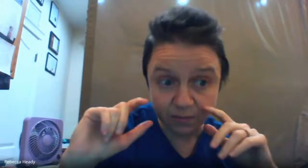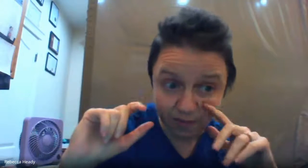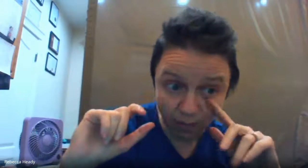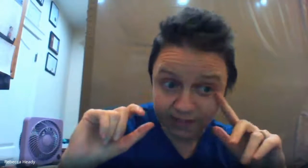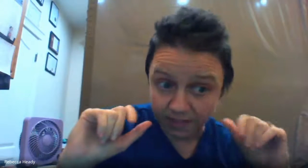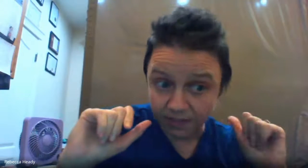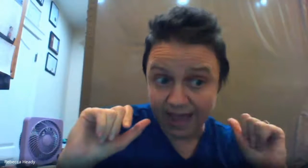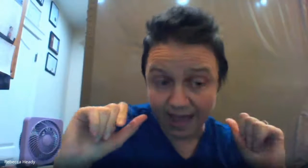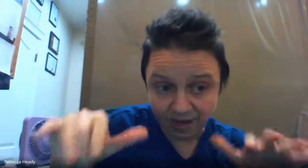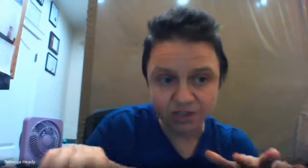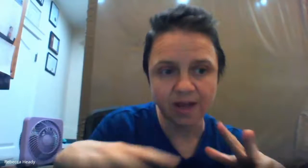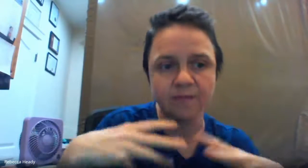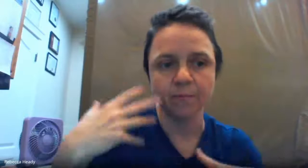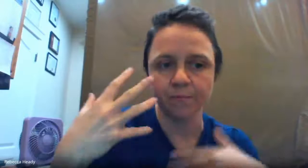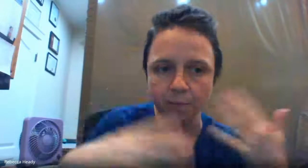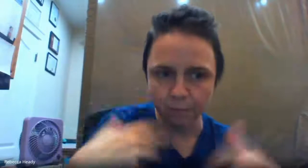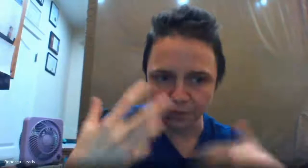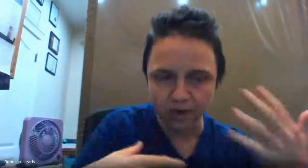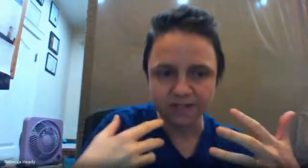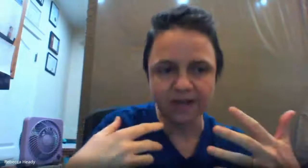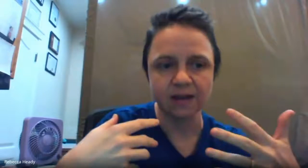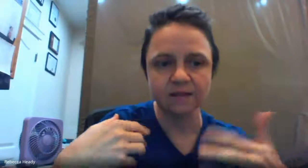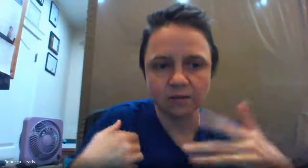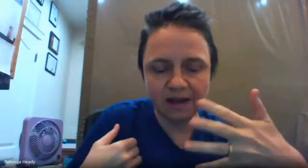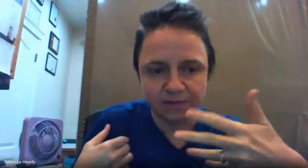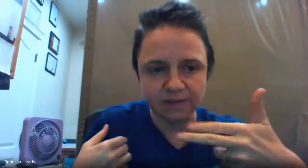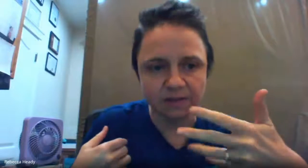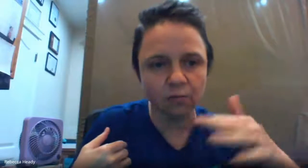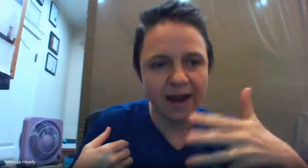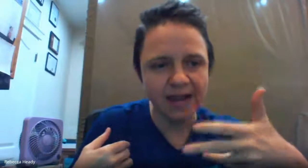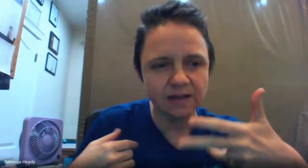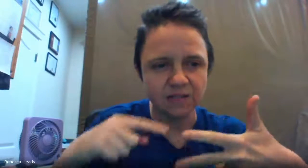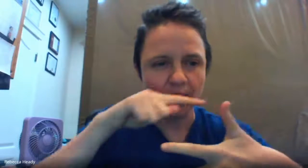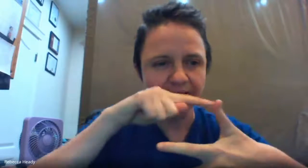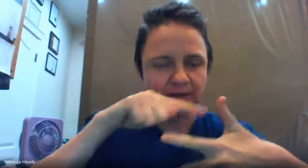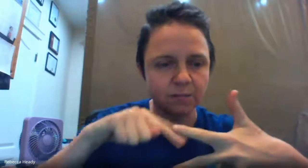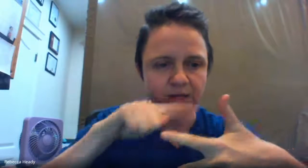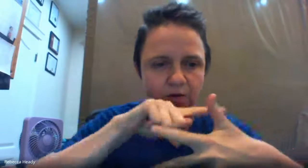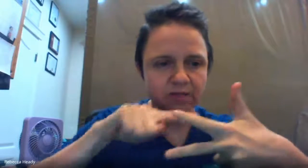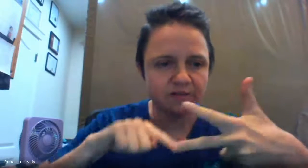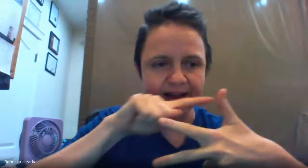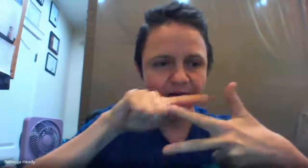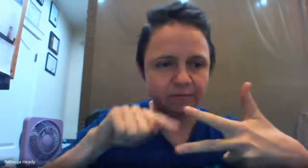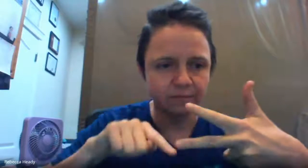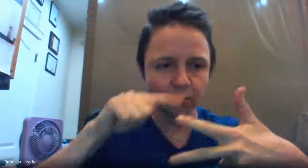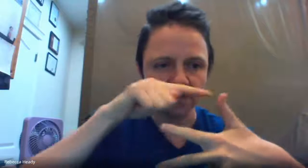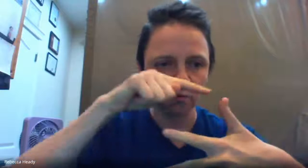does the age and the majority of the signing. Your right hand is the one that's going to be your definer when you're pointing. Okay.